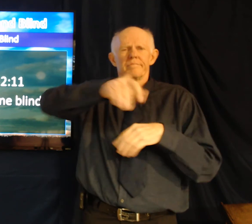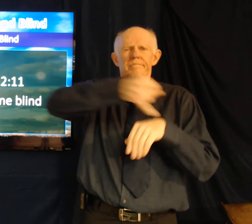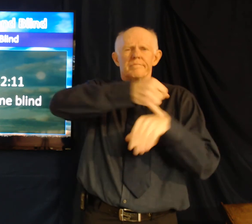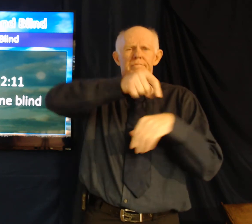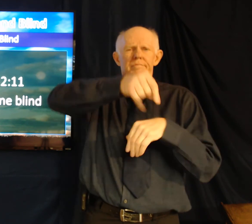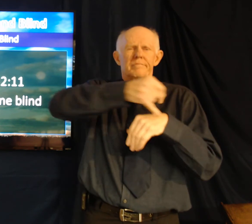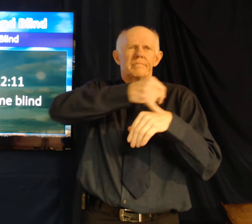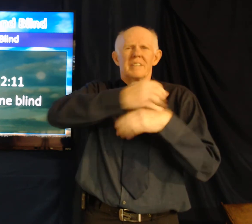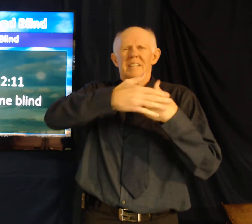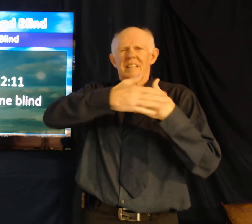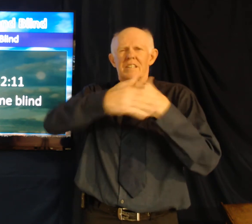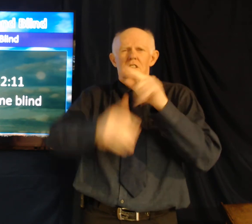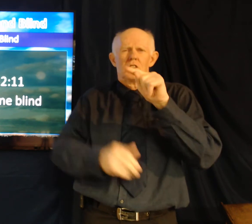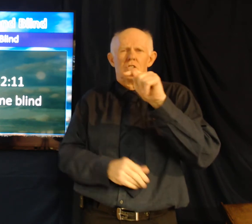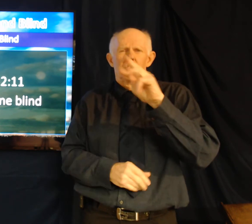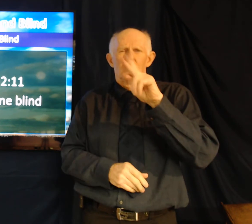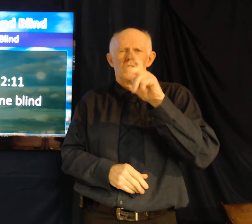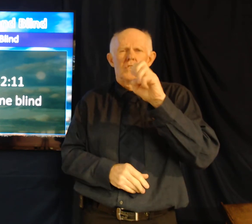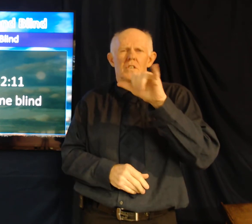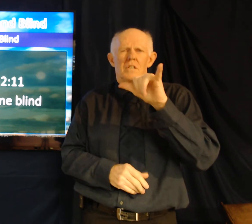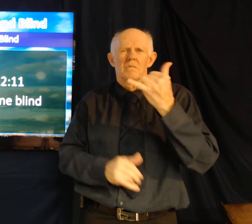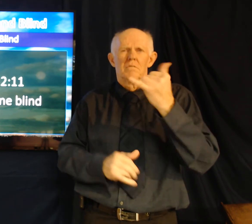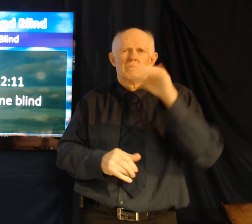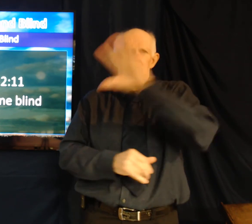there was an island in Turkey.